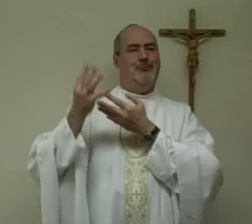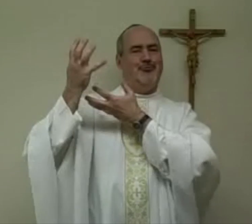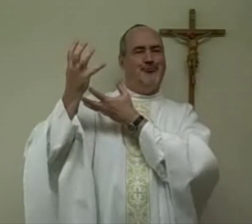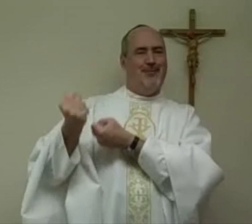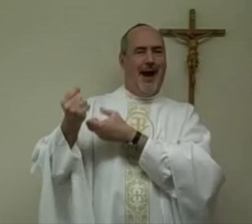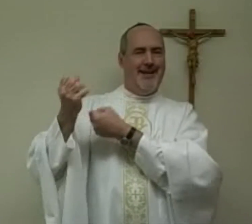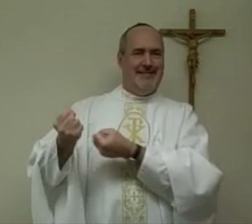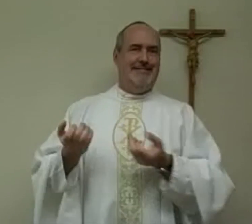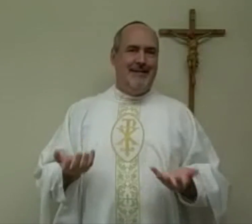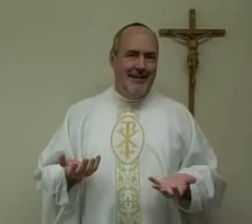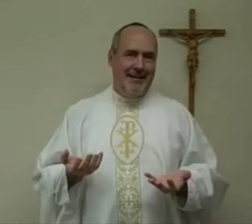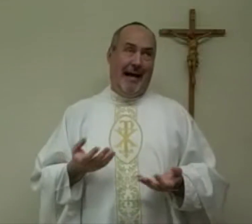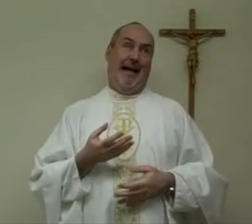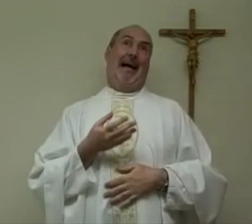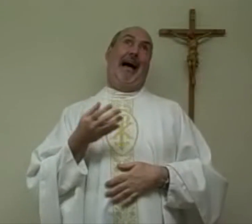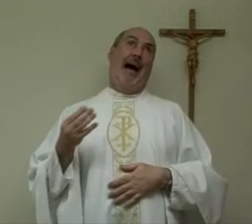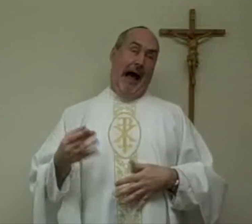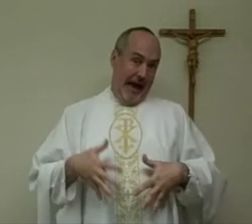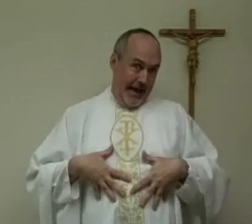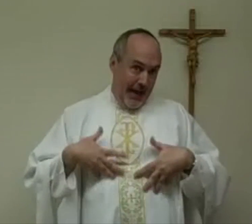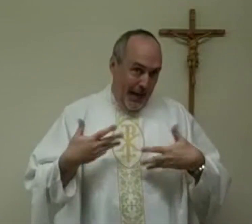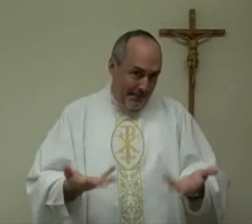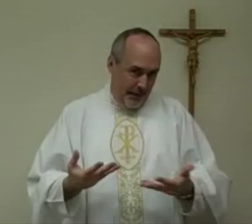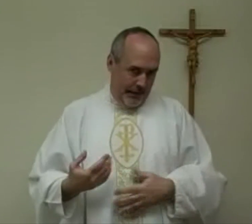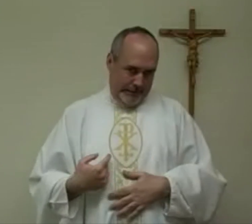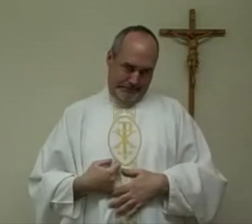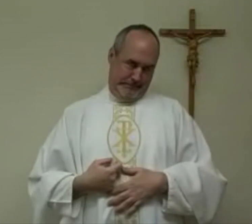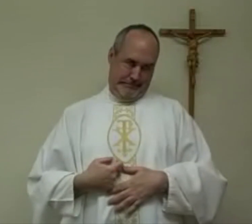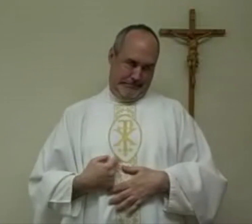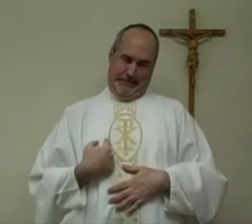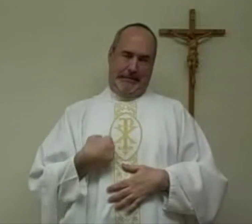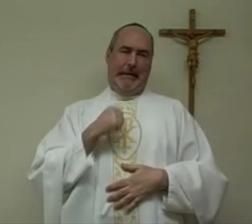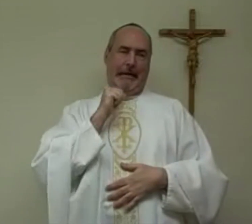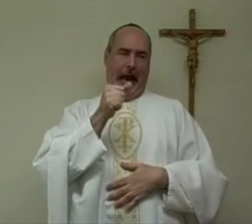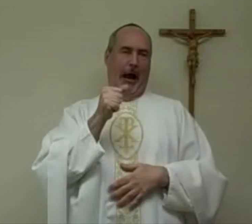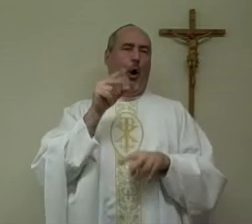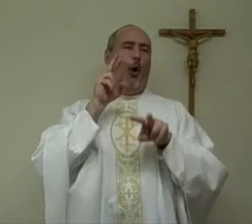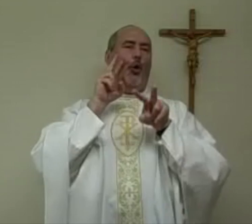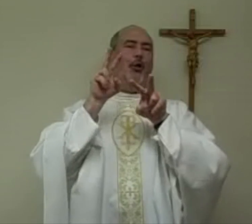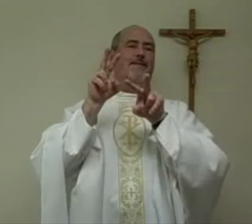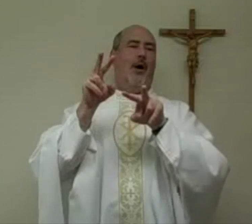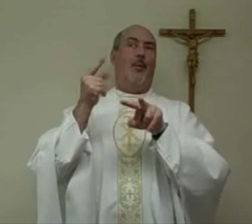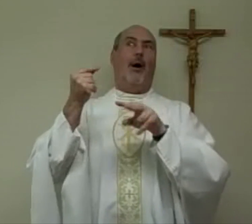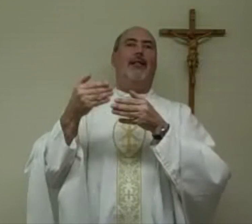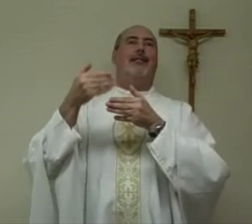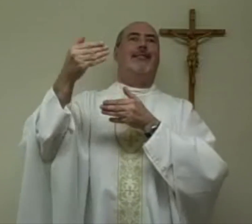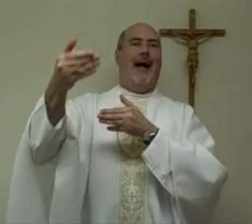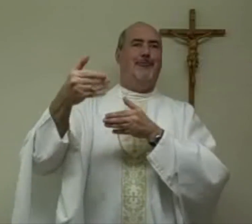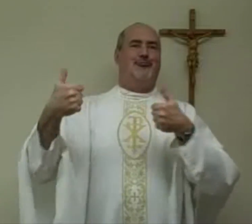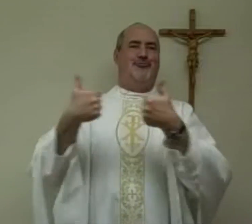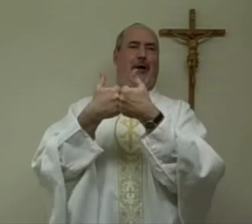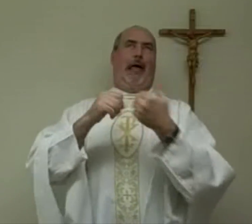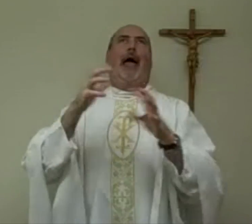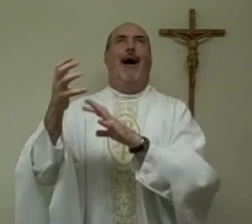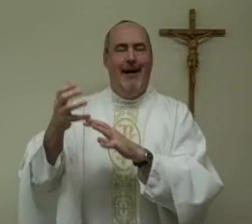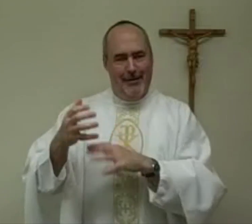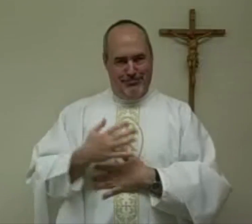to trust Him even deeper and have a stronger faith. And I have to admit that I'm not always looking forward to the